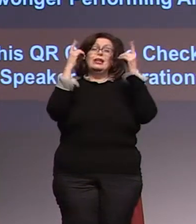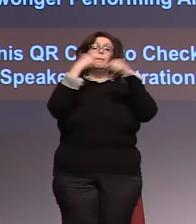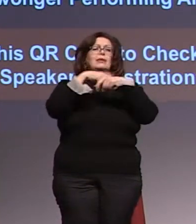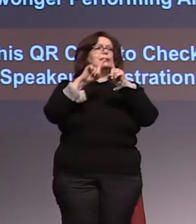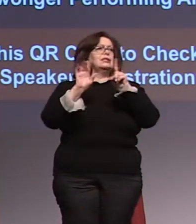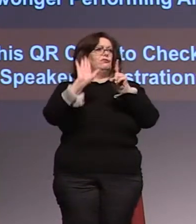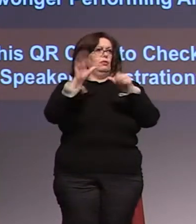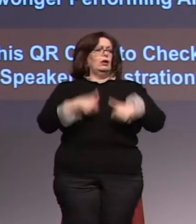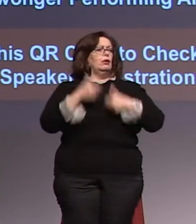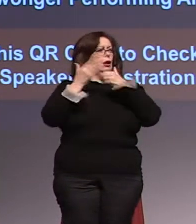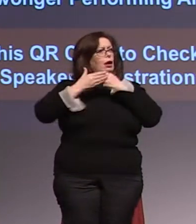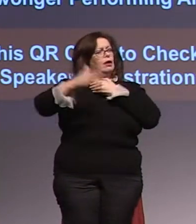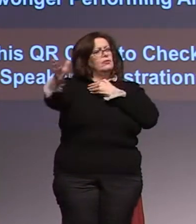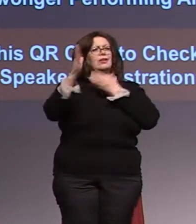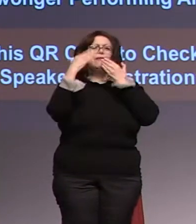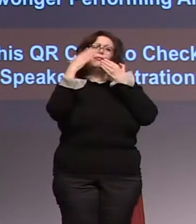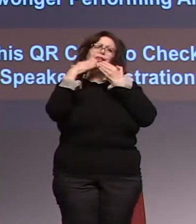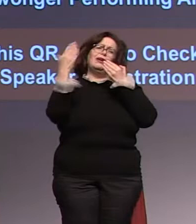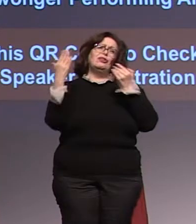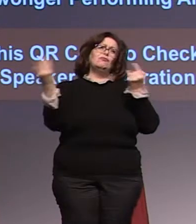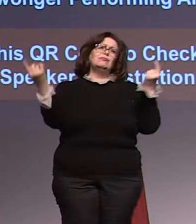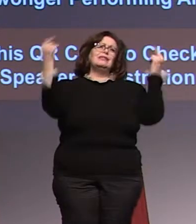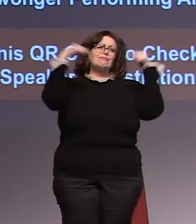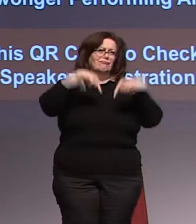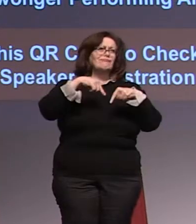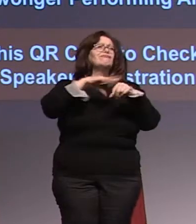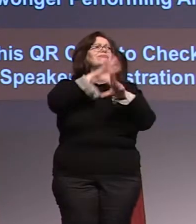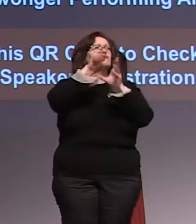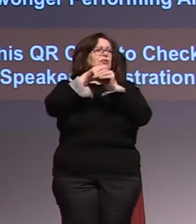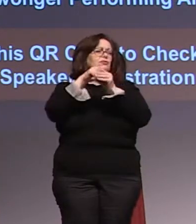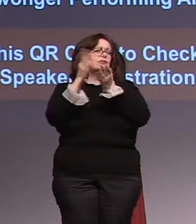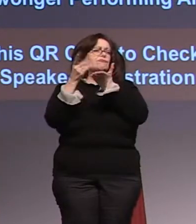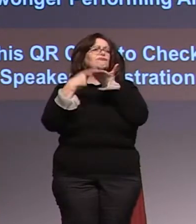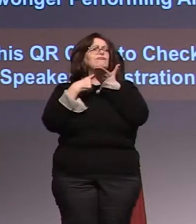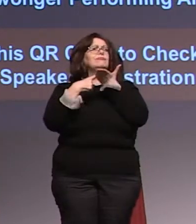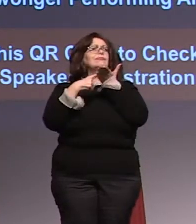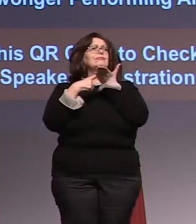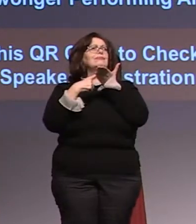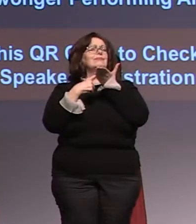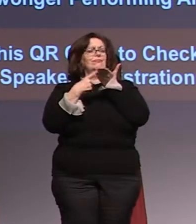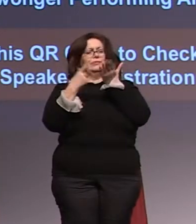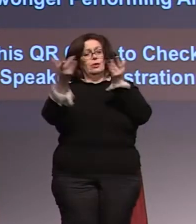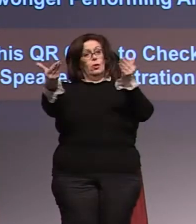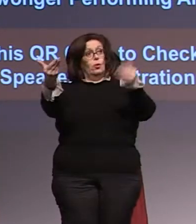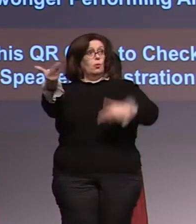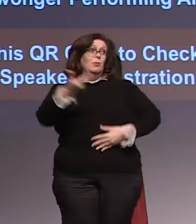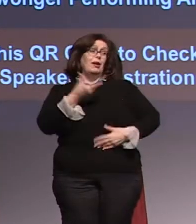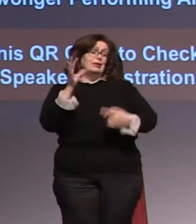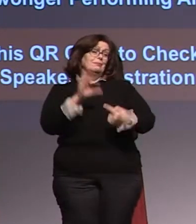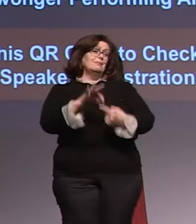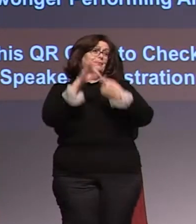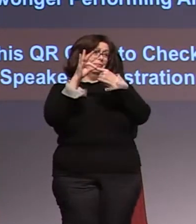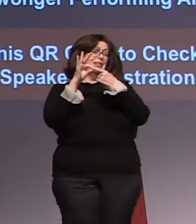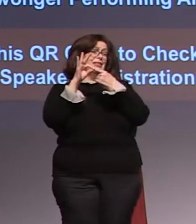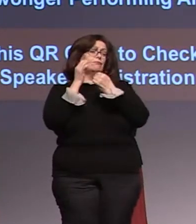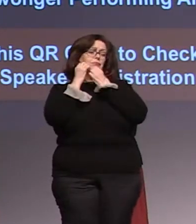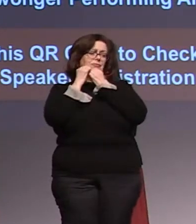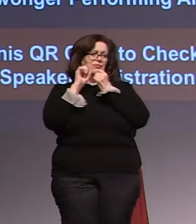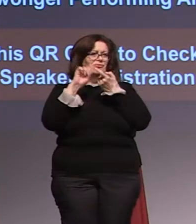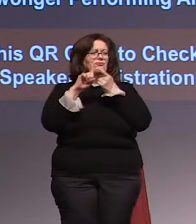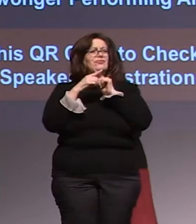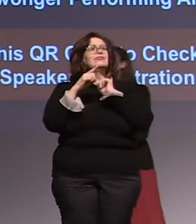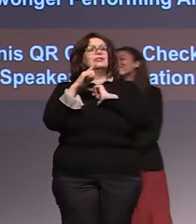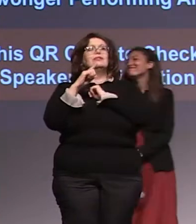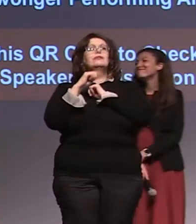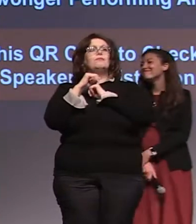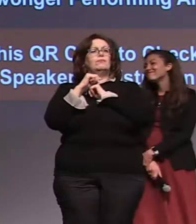in lives. So thank you for being part of that conversation. We want to particularly welcome our very dear friend, the Commissioner